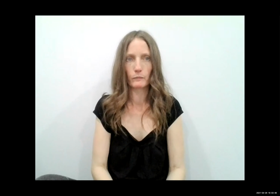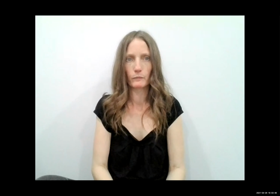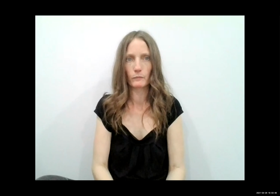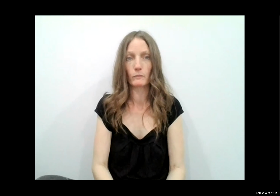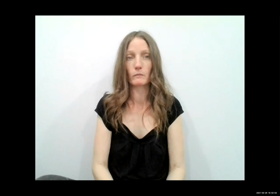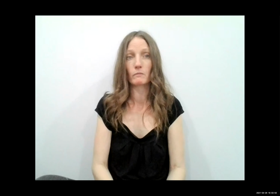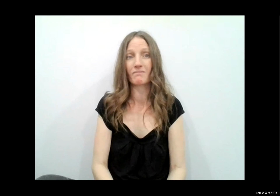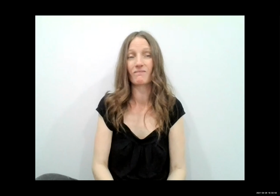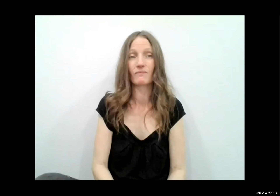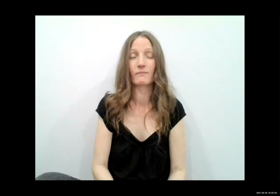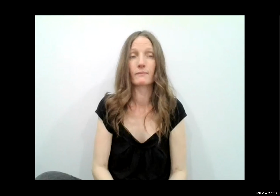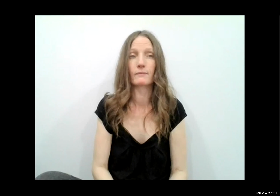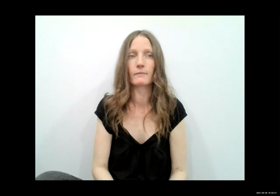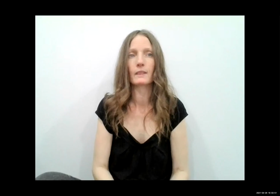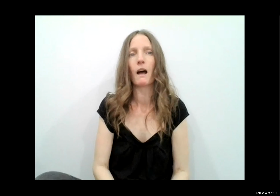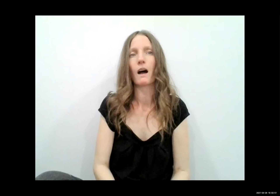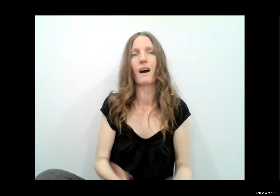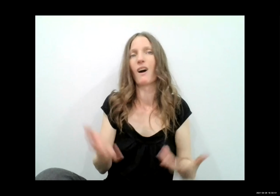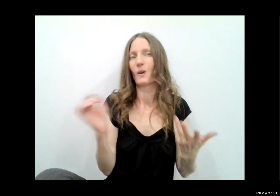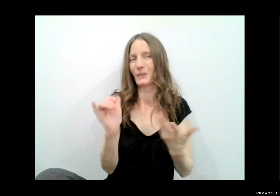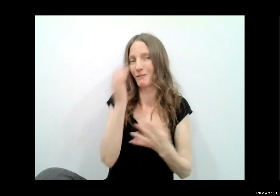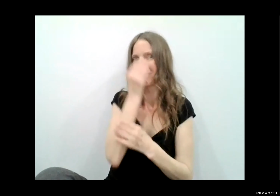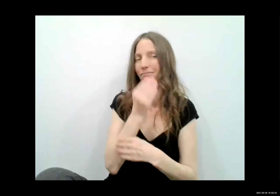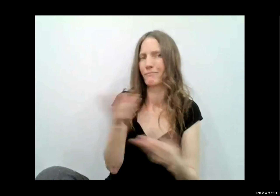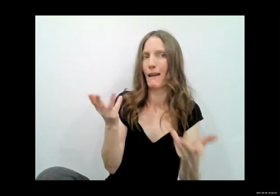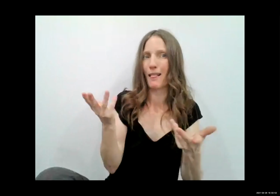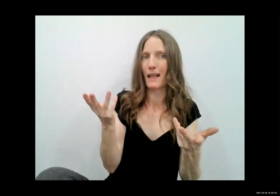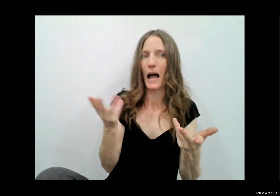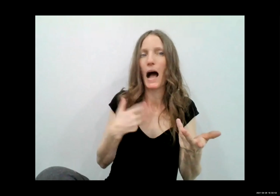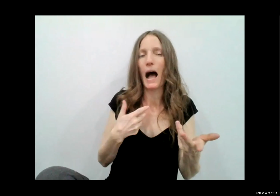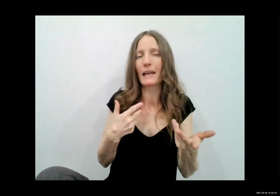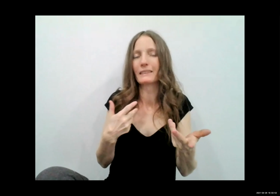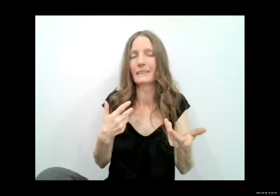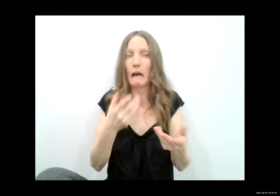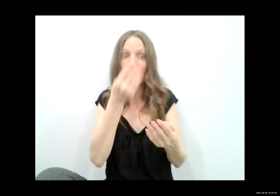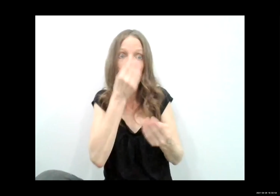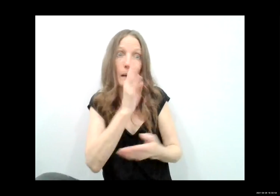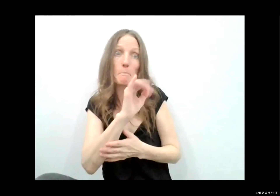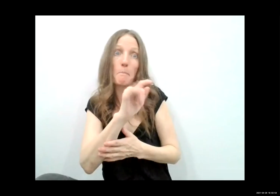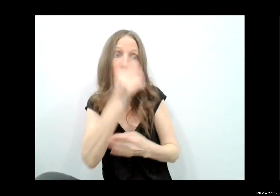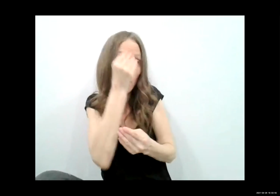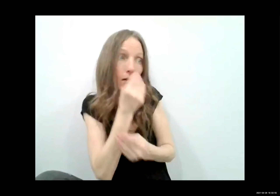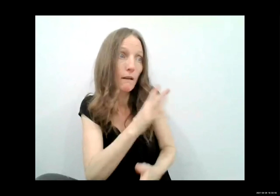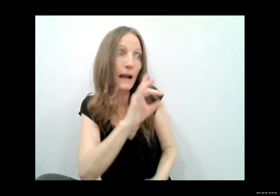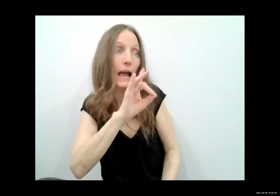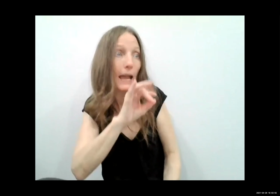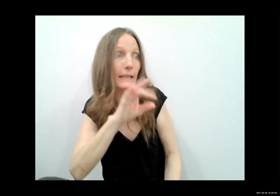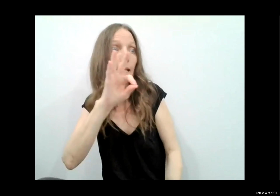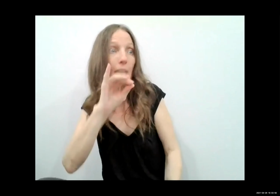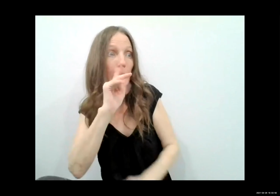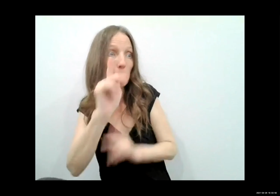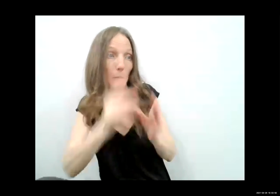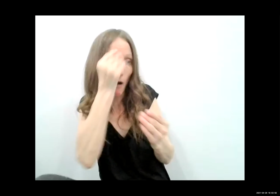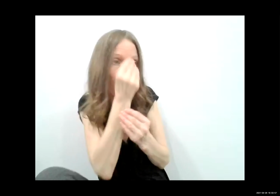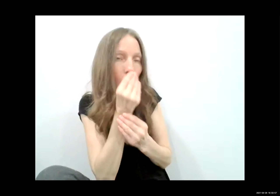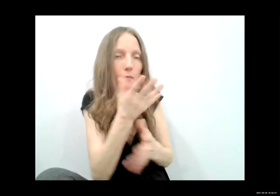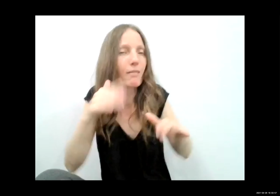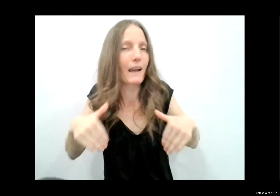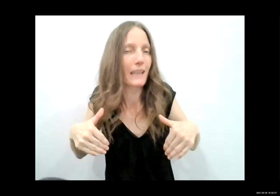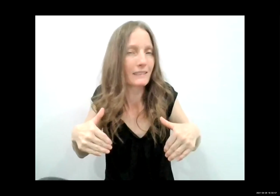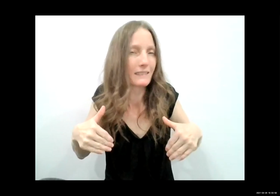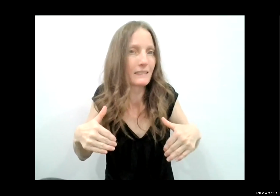I didn't tell him that there would be probably 80 or 90 people on today. Yeah, I was a little intimidated with